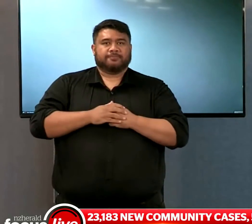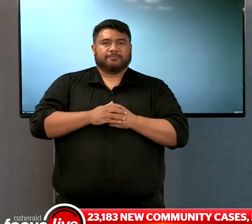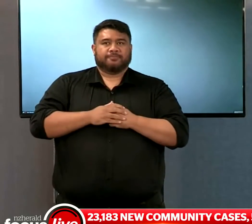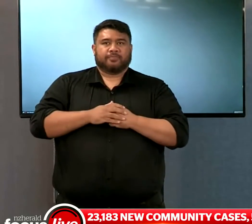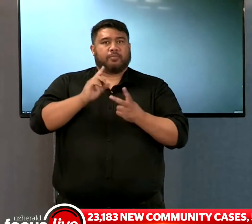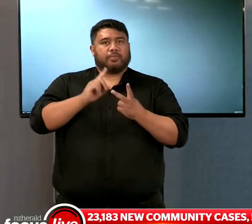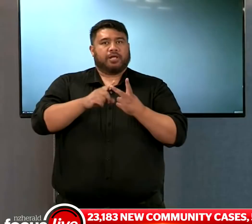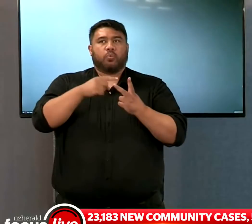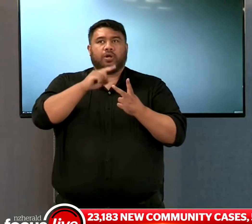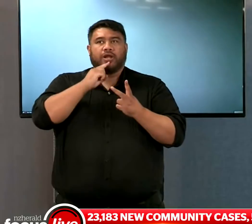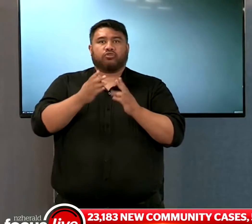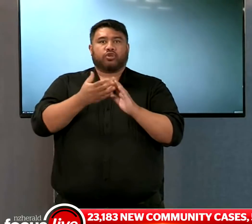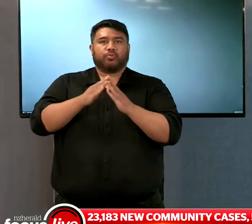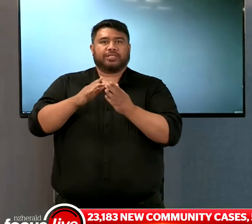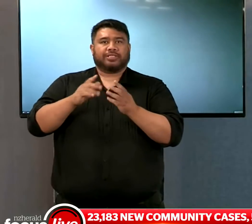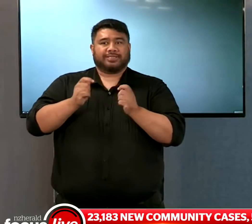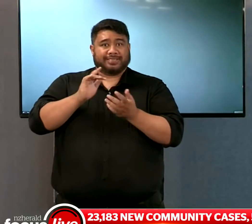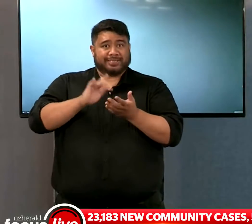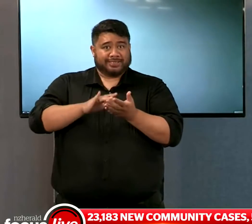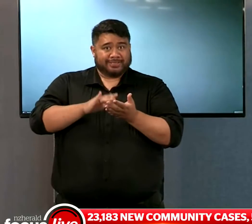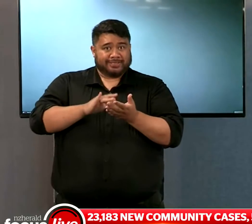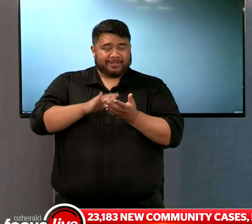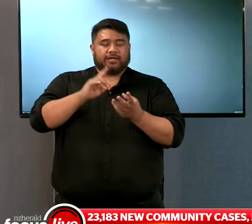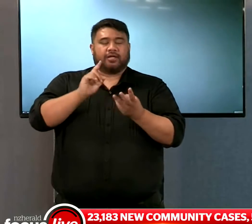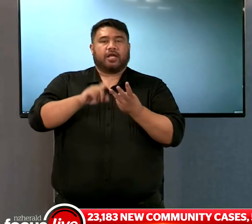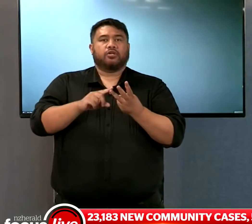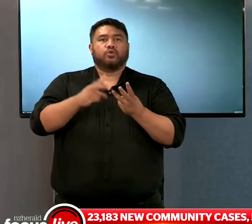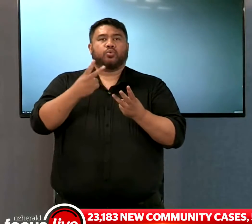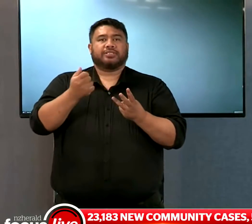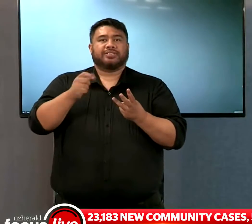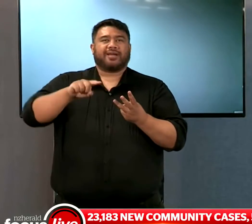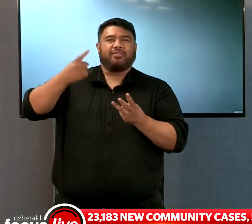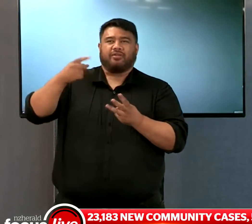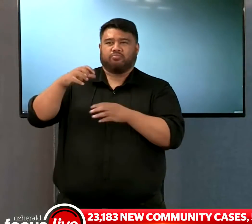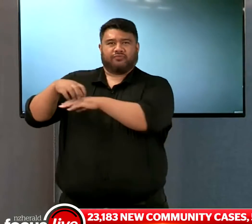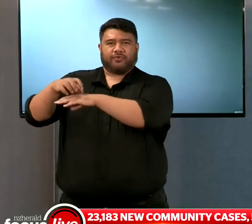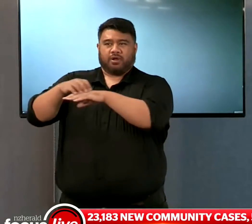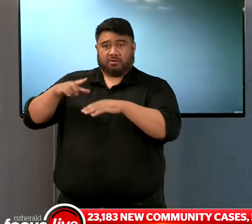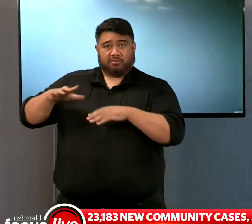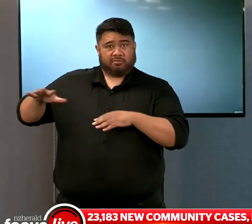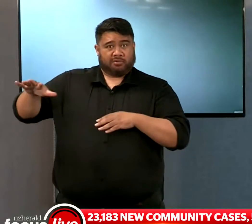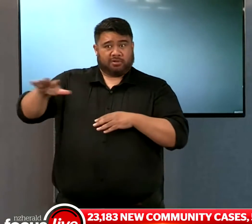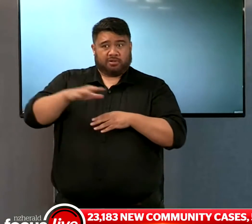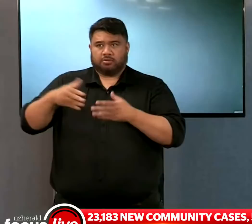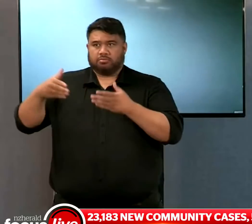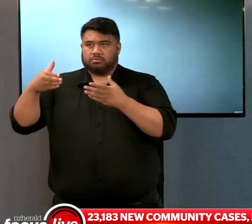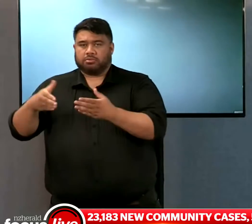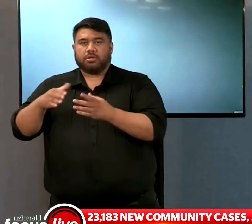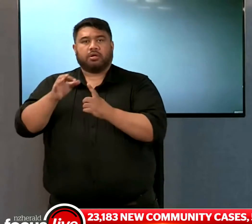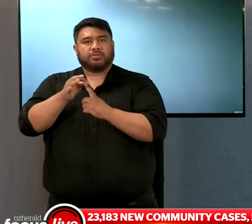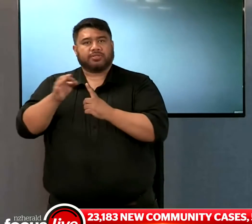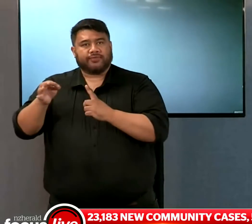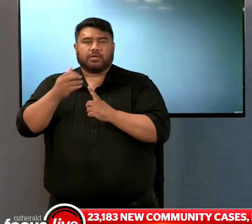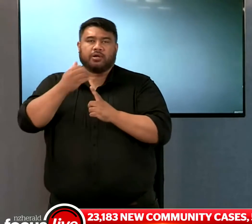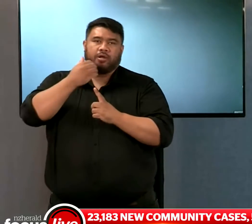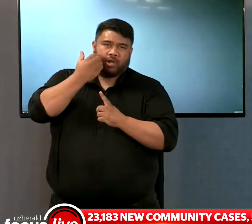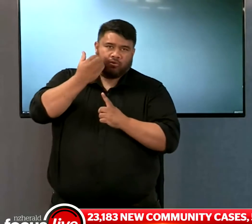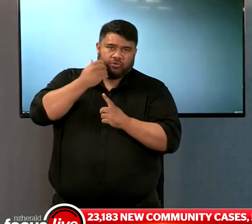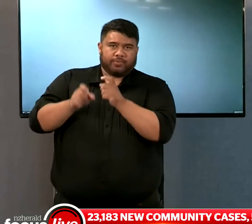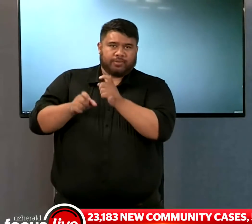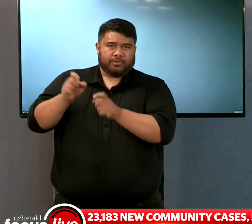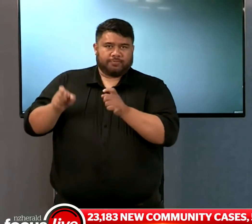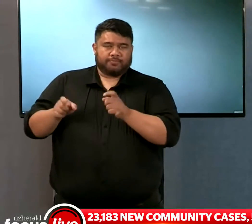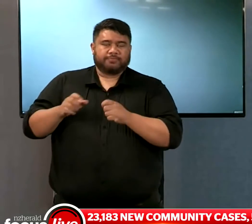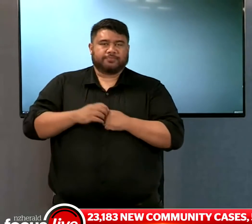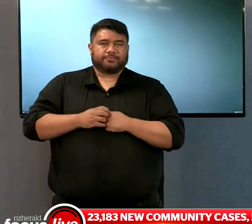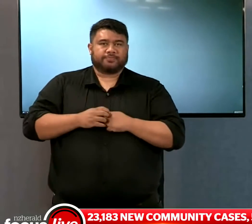community testing centres, as well as 26 other providers that are focused on our Māori and Pacifica populations.